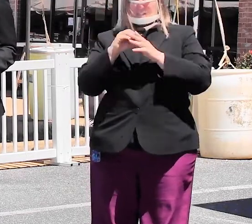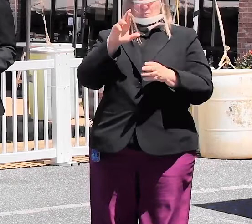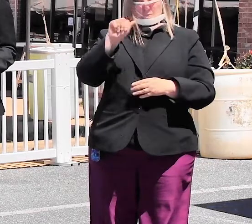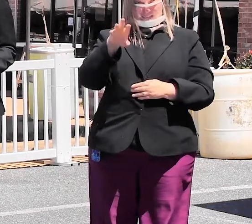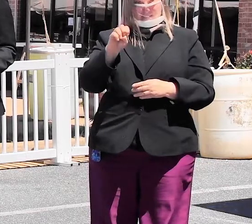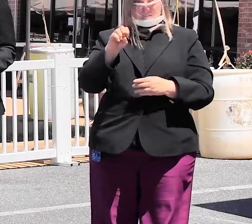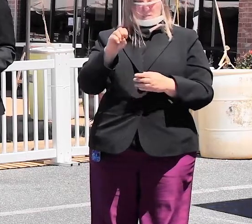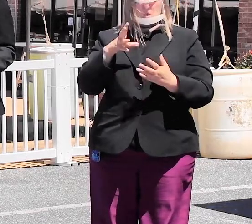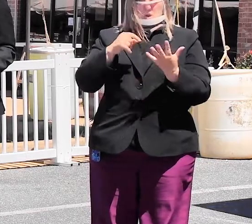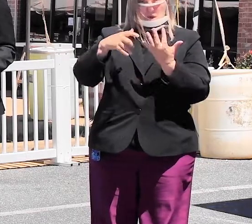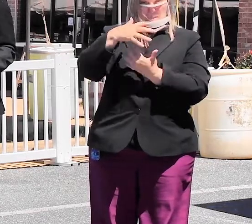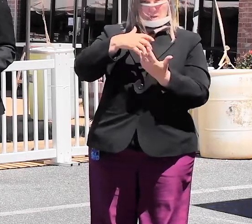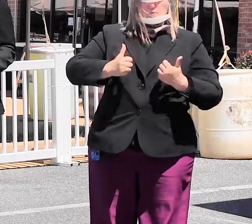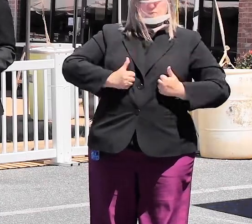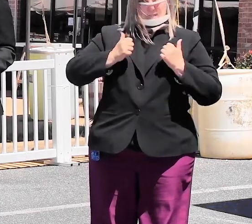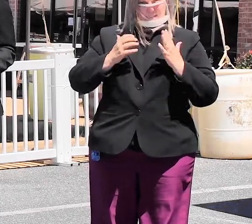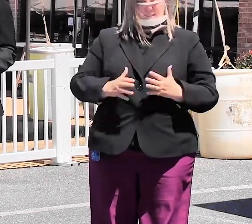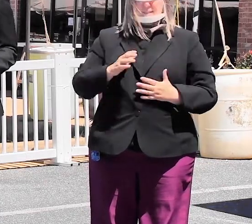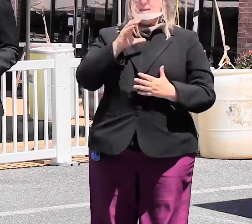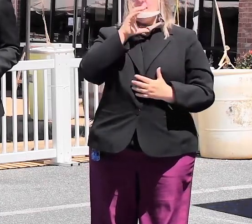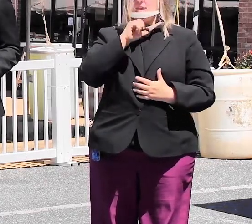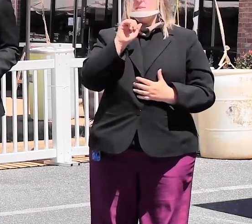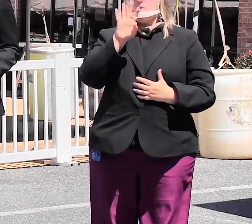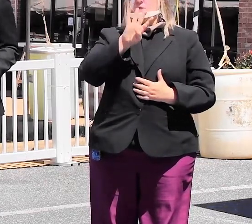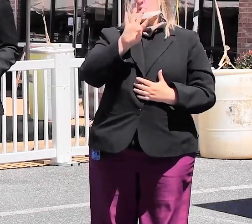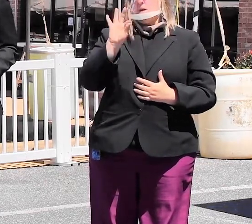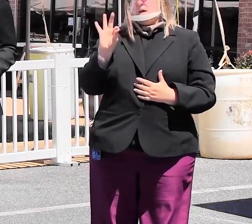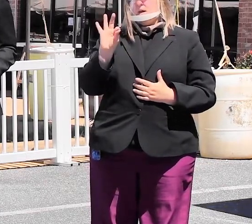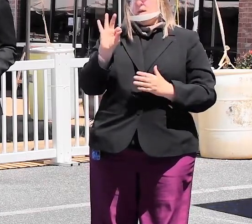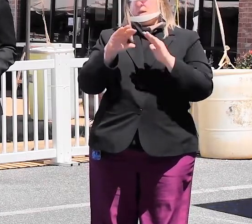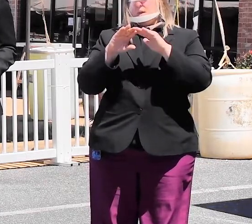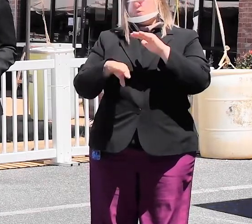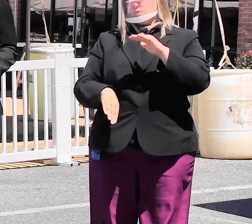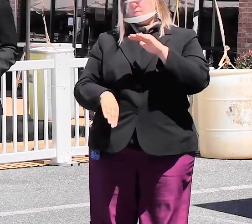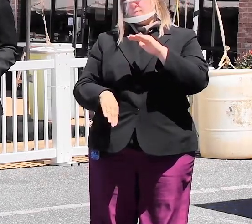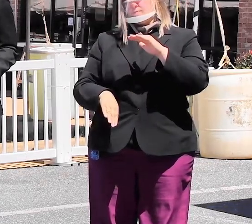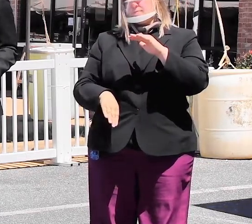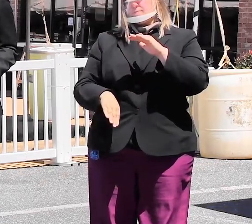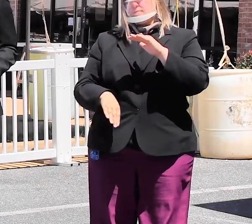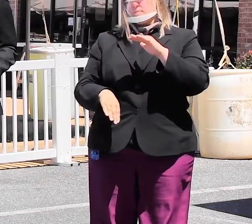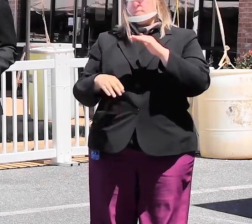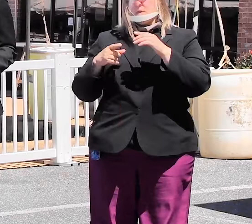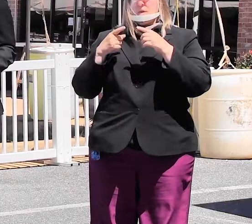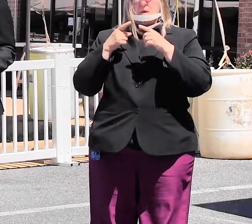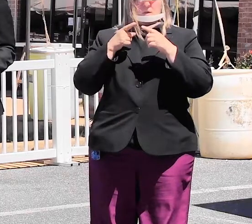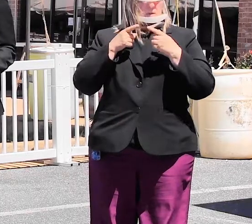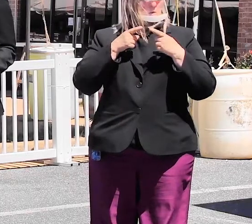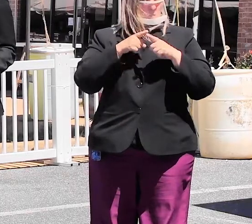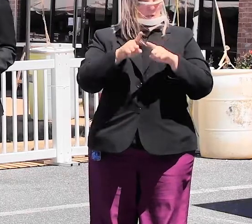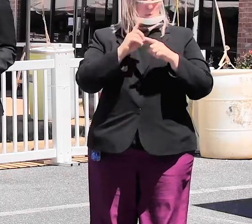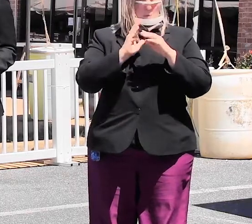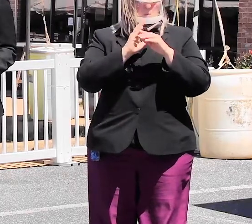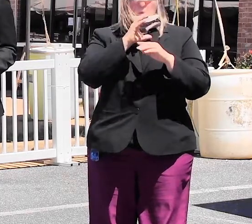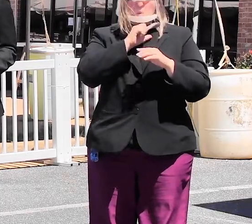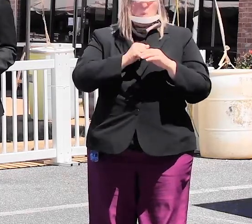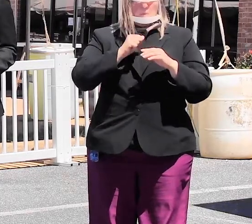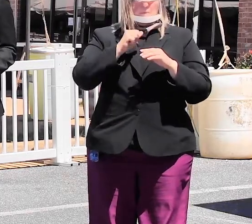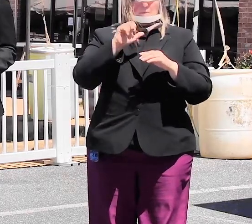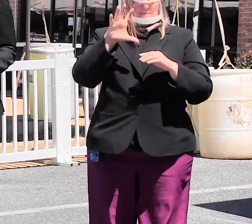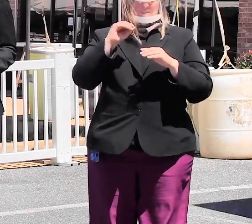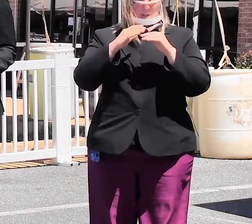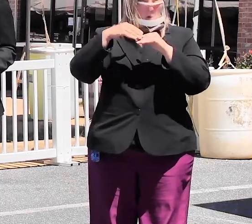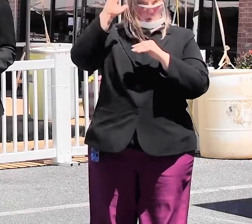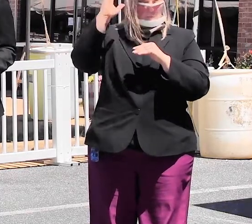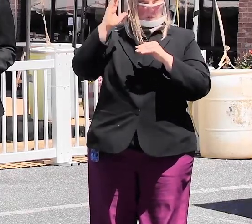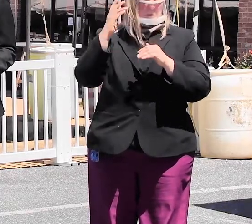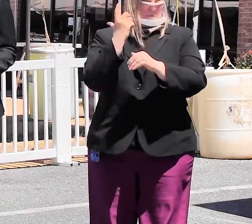are among our residents age 49 and under, while those over 50 have been vaccinated at about